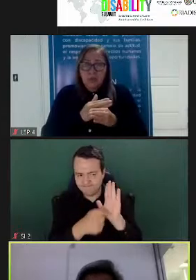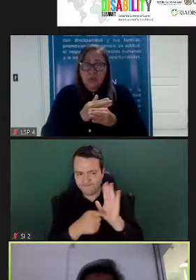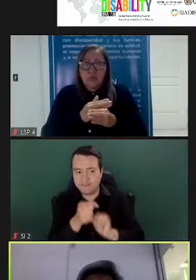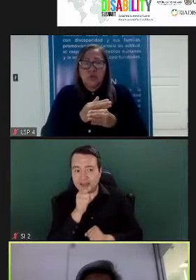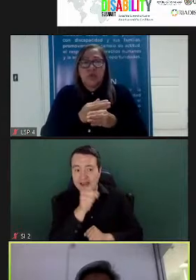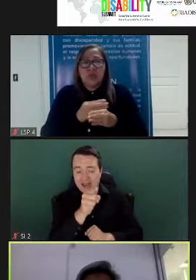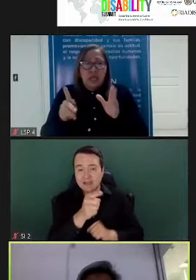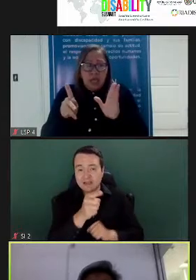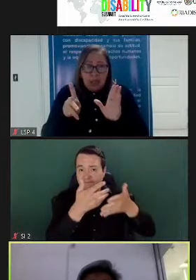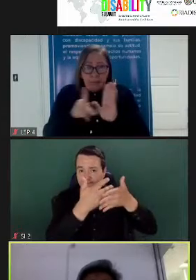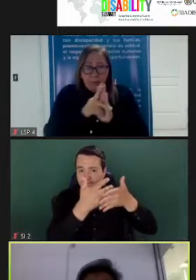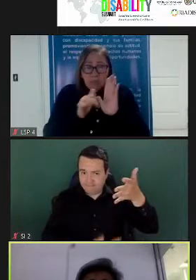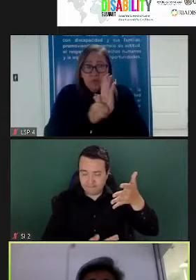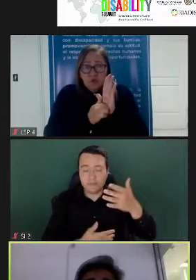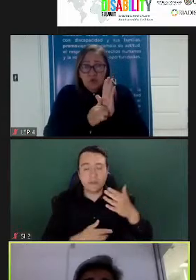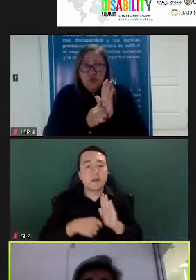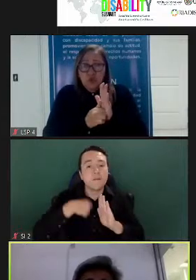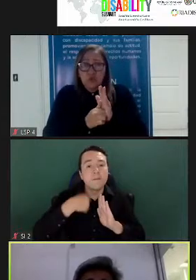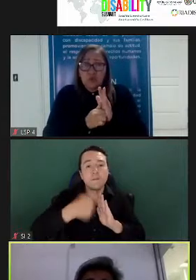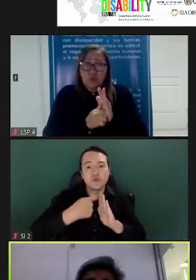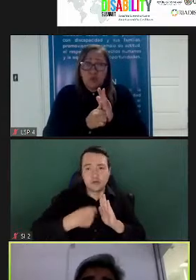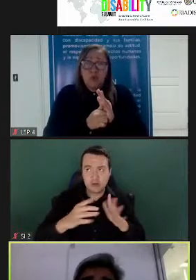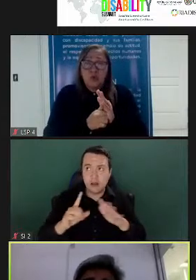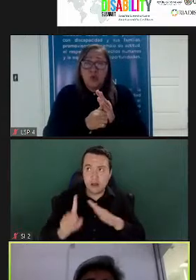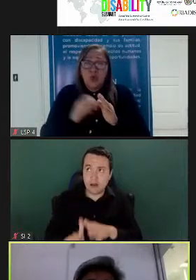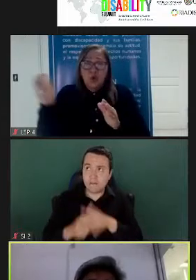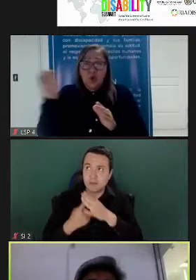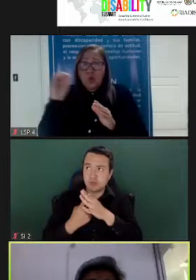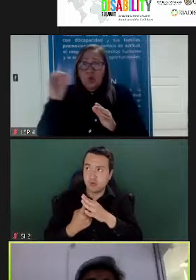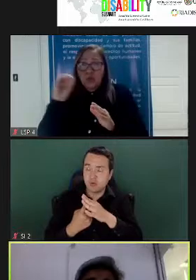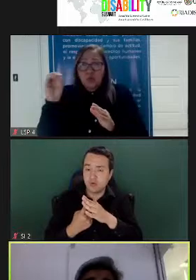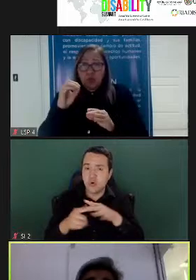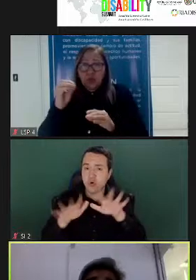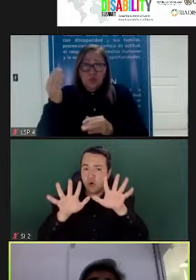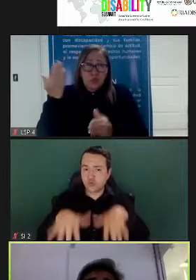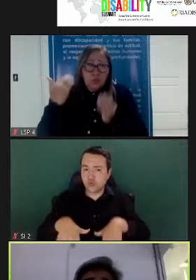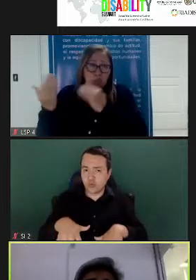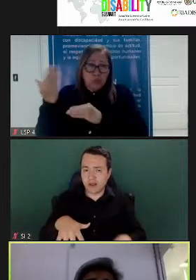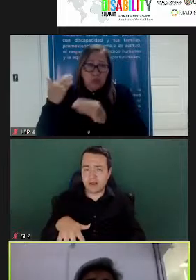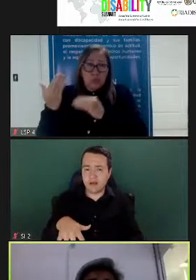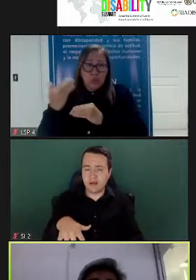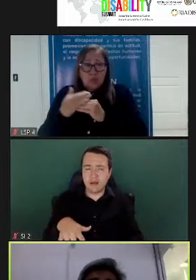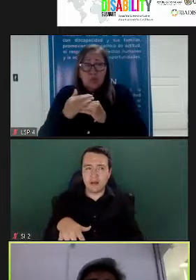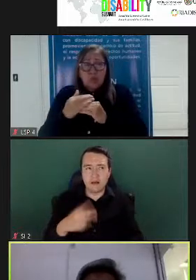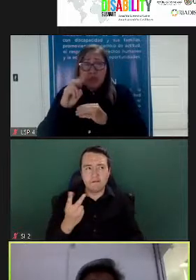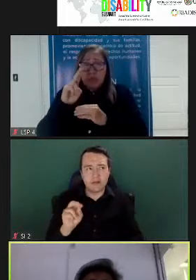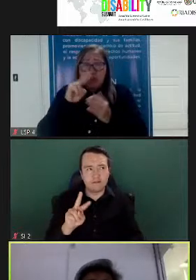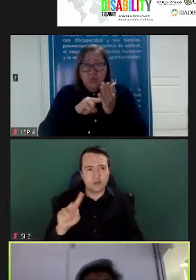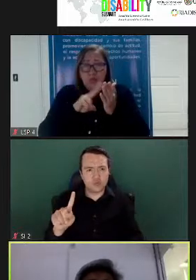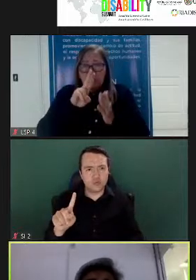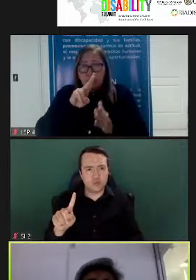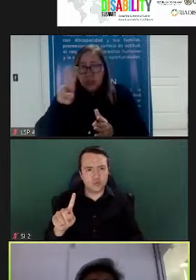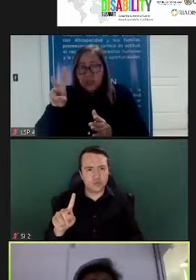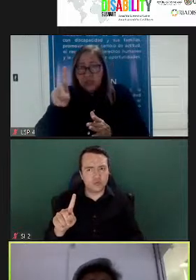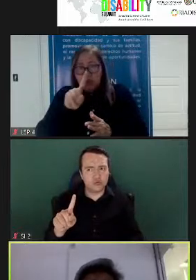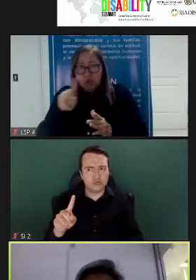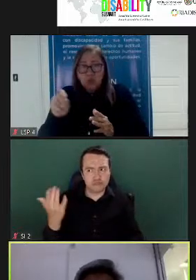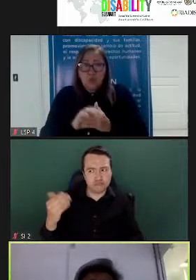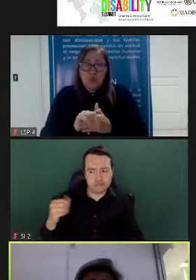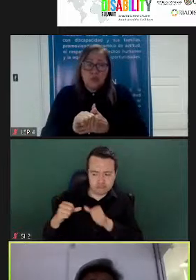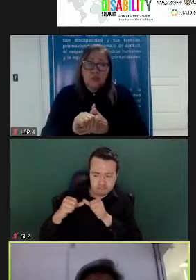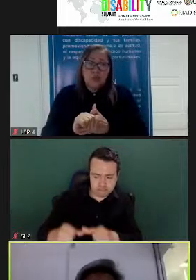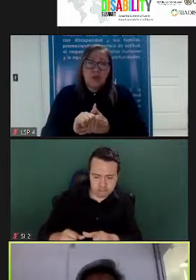with you this is the shade of the project that we have in